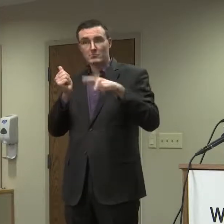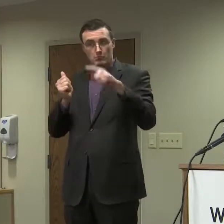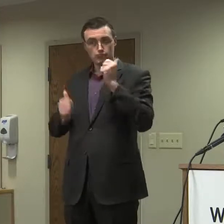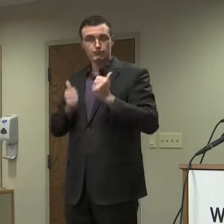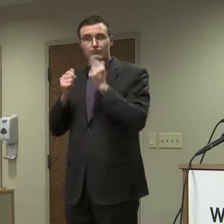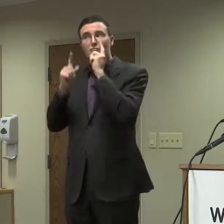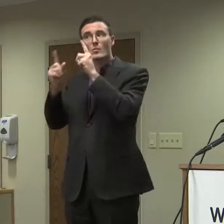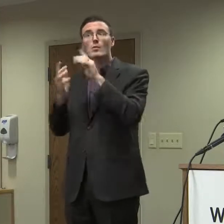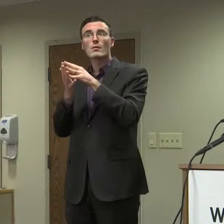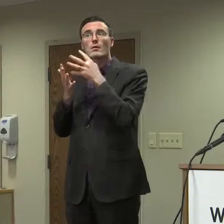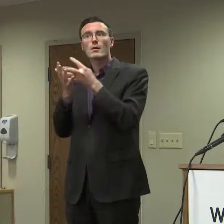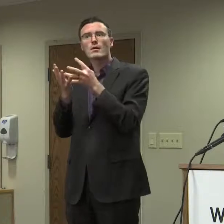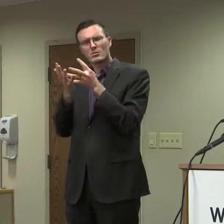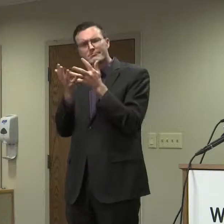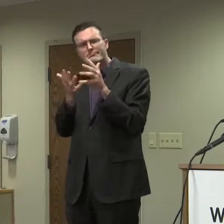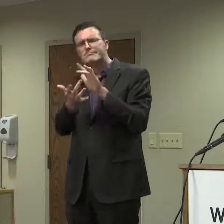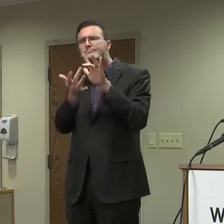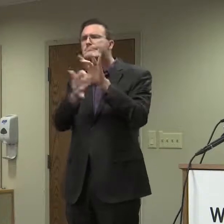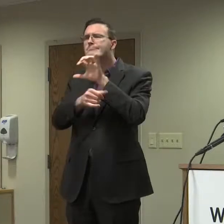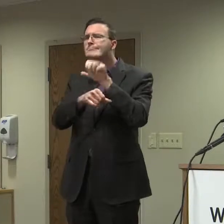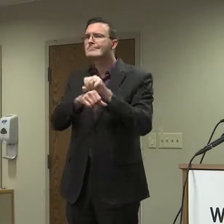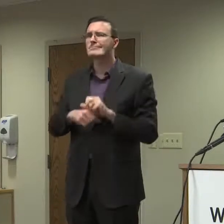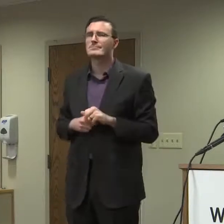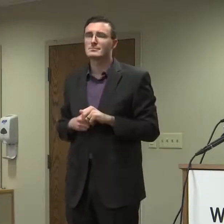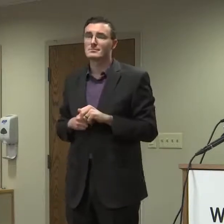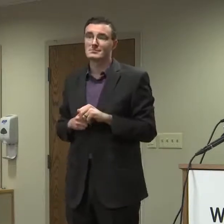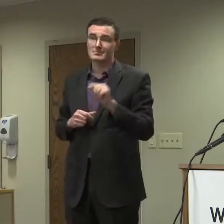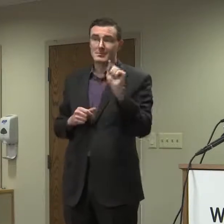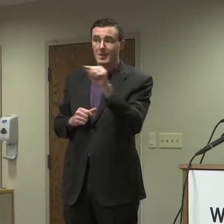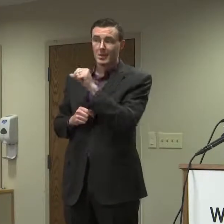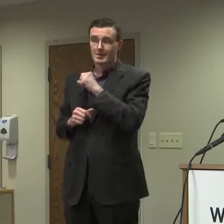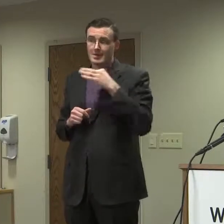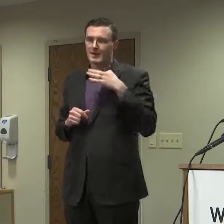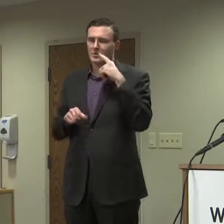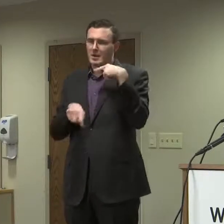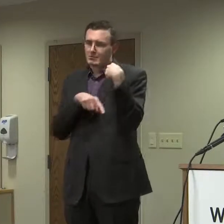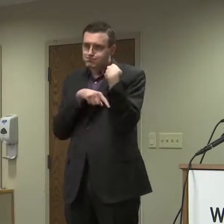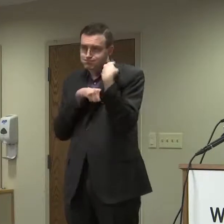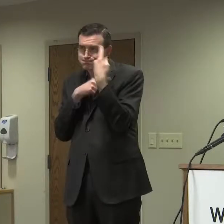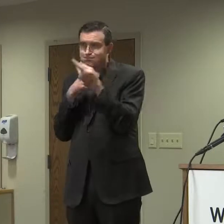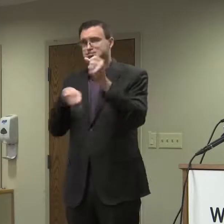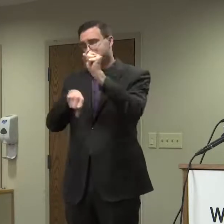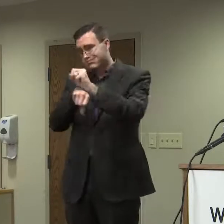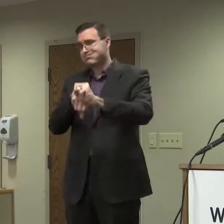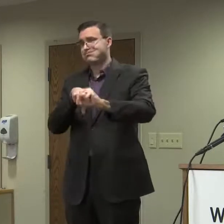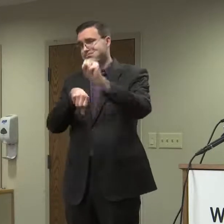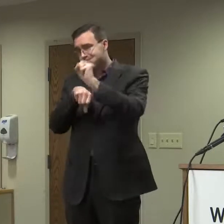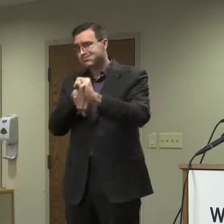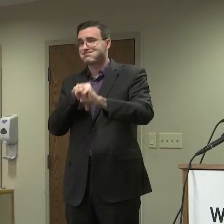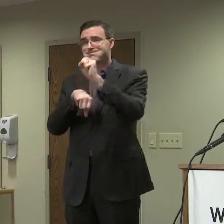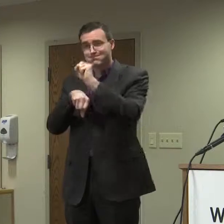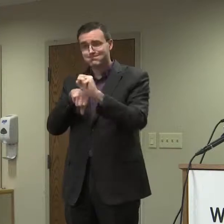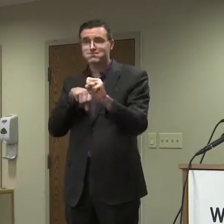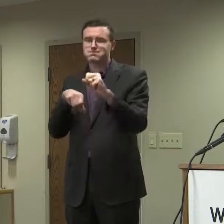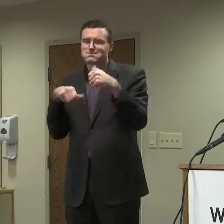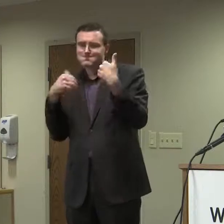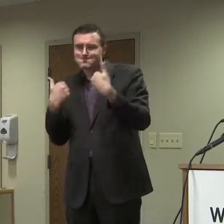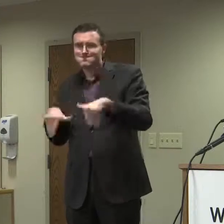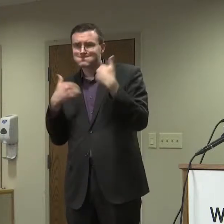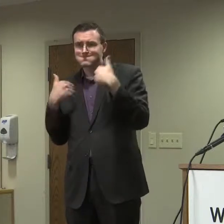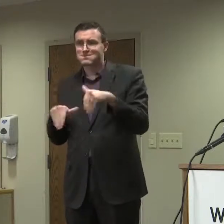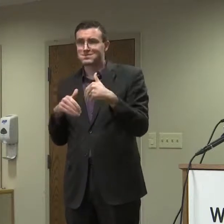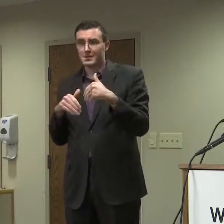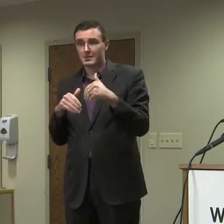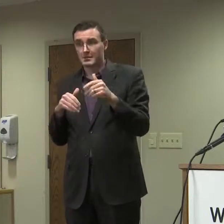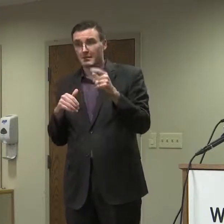Be kind and respectful to the staffs that have been working throughout this pandemic and are taking the calls. Remember, it's been unfair